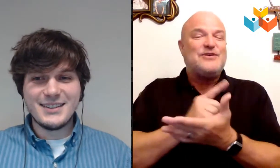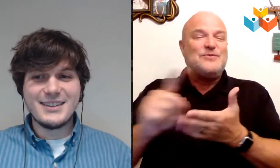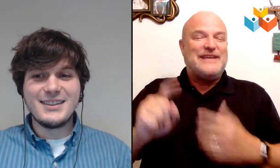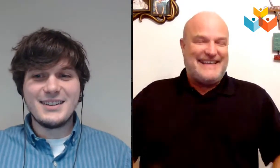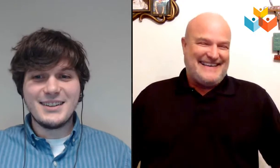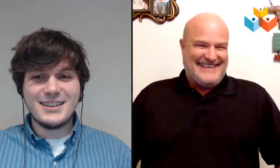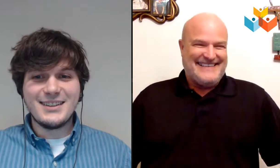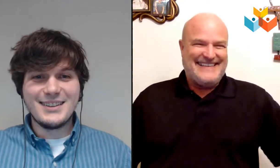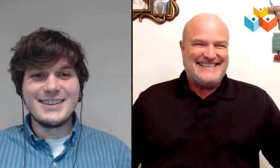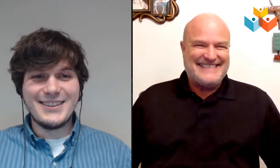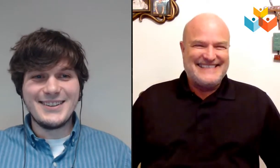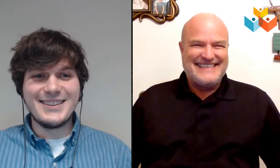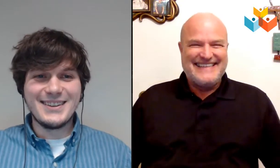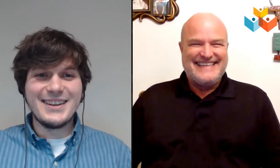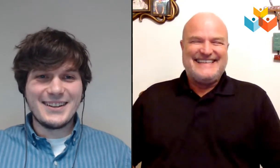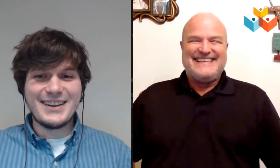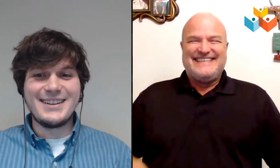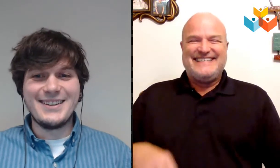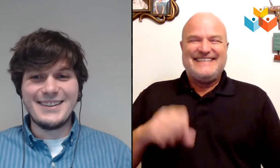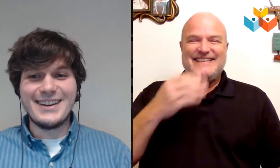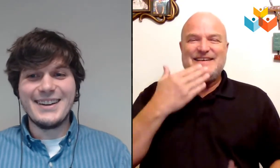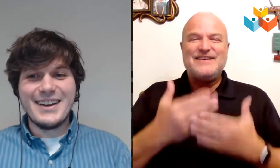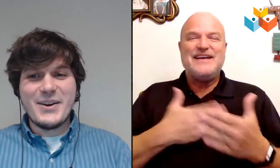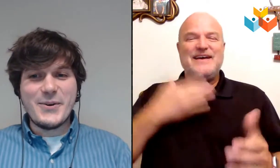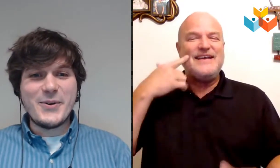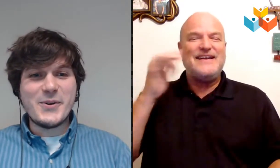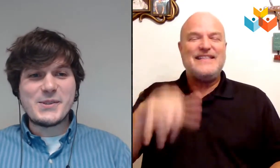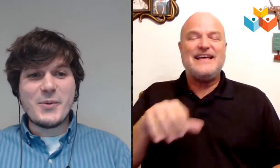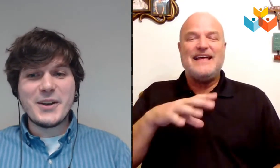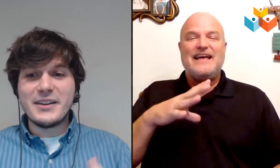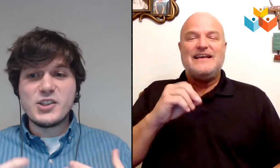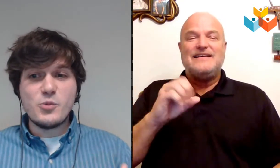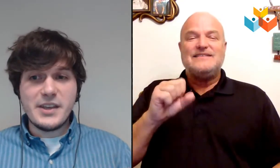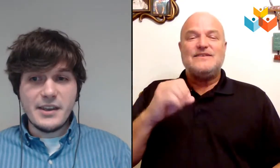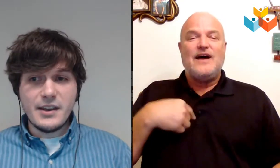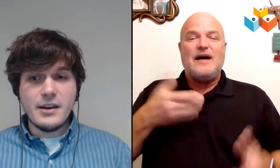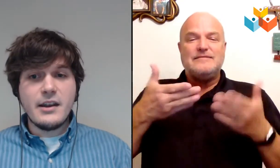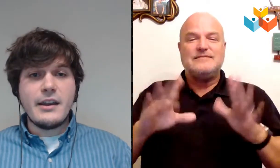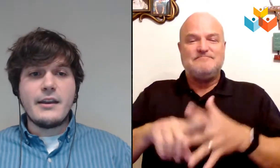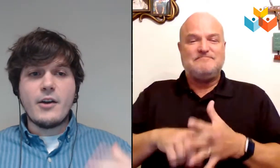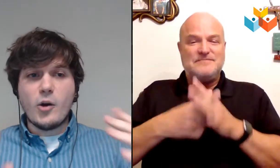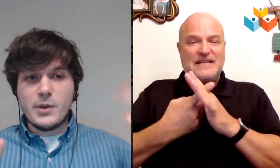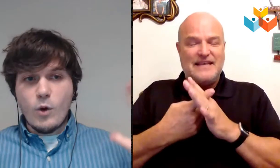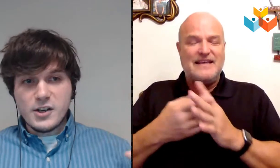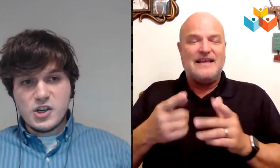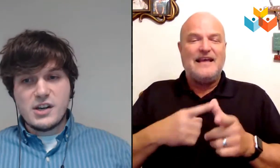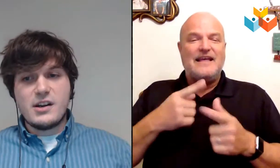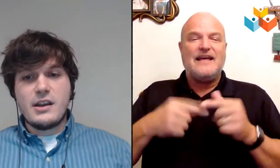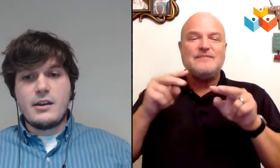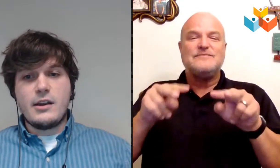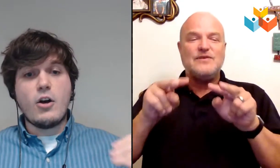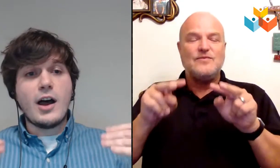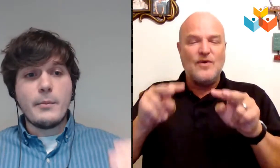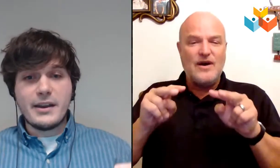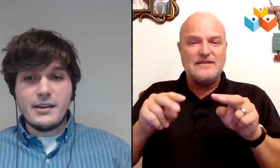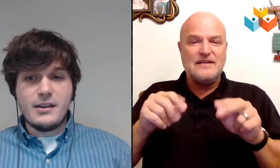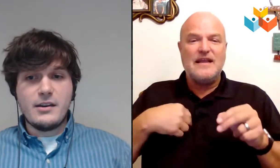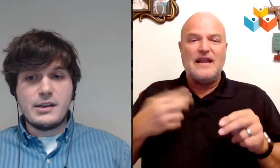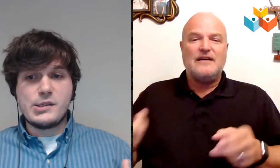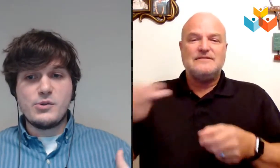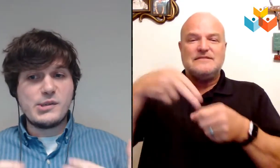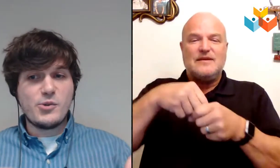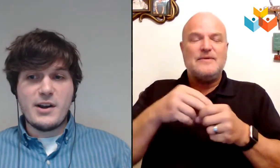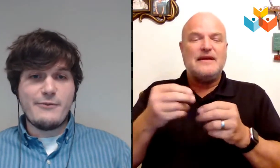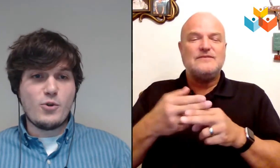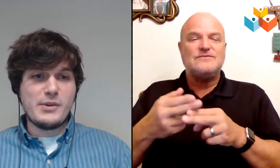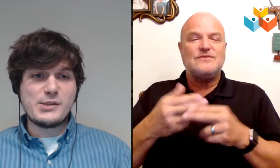a very good week. Good. Glad to hear that. Well, so I'm going to let you begin, and I'll be watching, and I'll hop back in